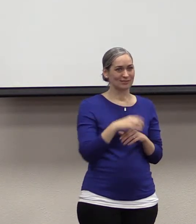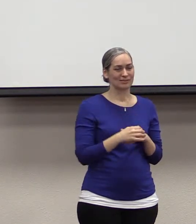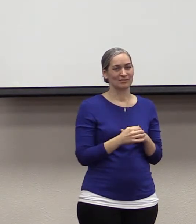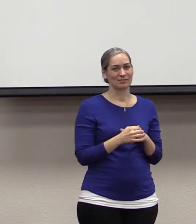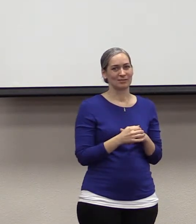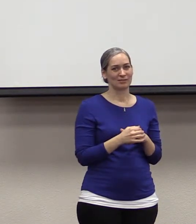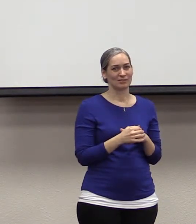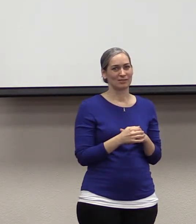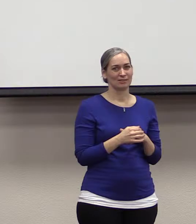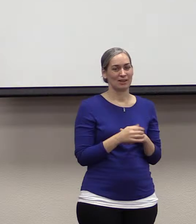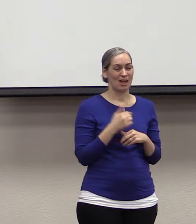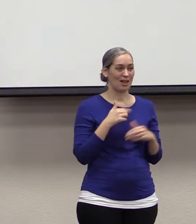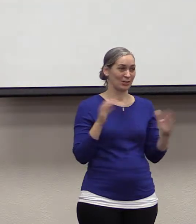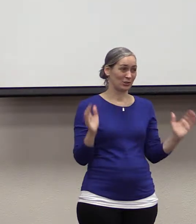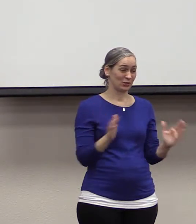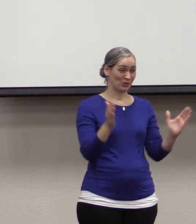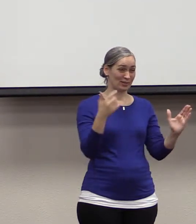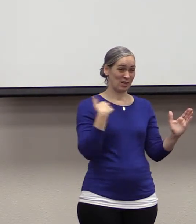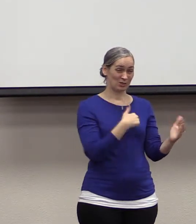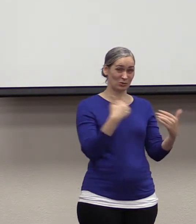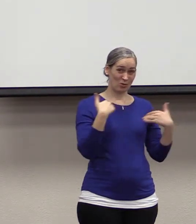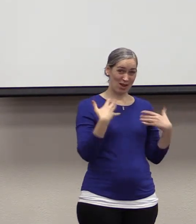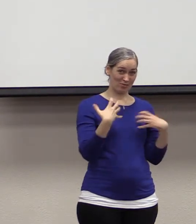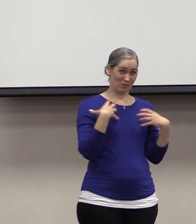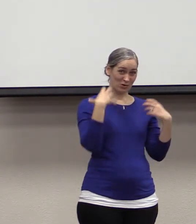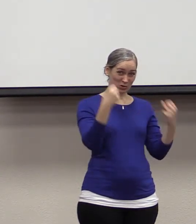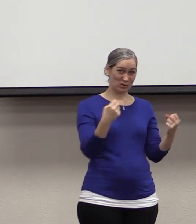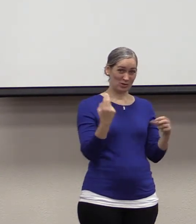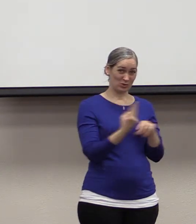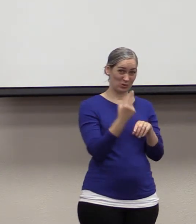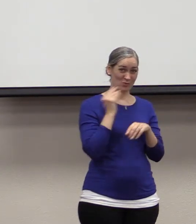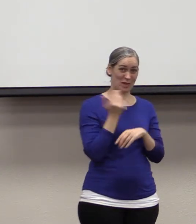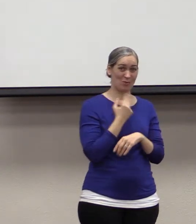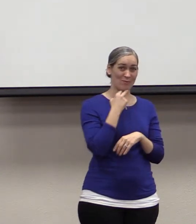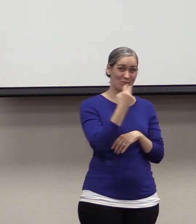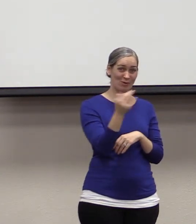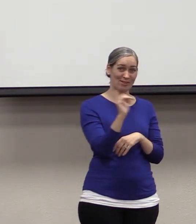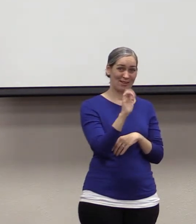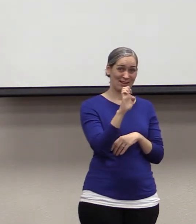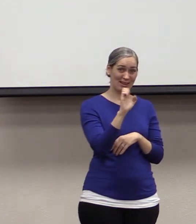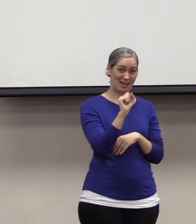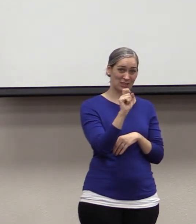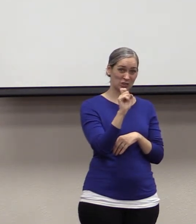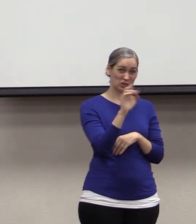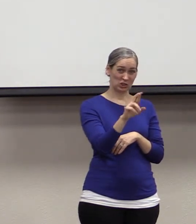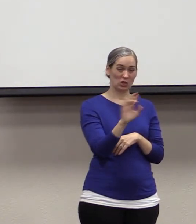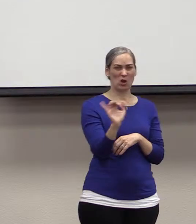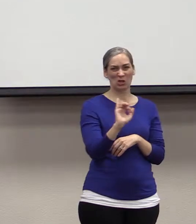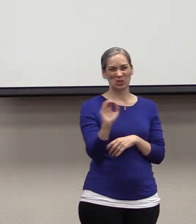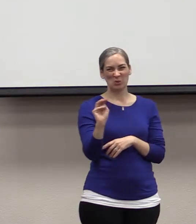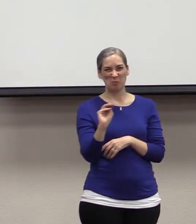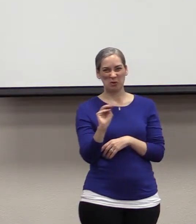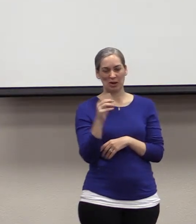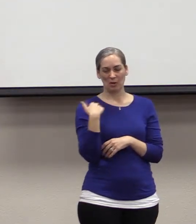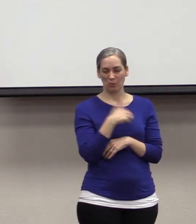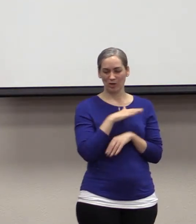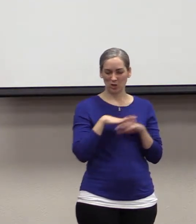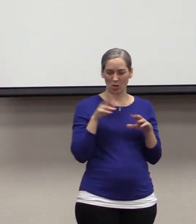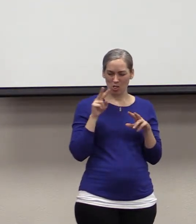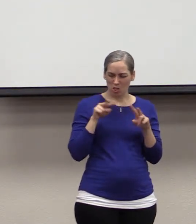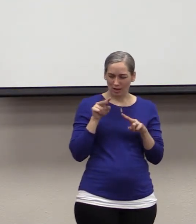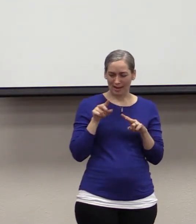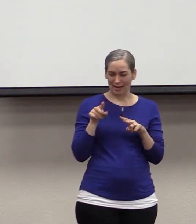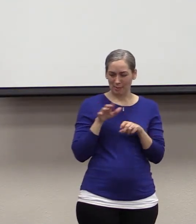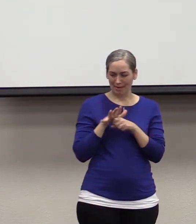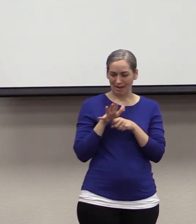And so I encourage us to have courage to use our voice like Esther. But also, I want us to look at Mordecai, because I feel like we don't look at him as often as we